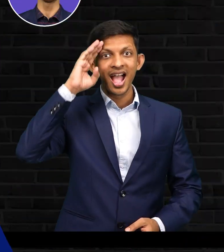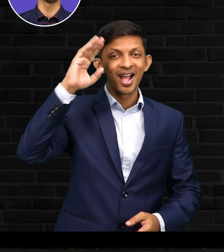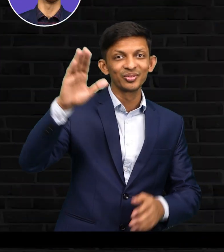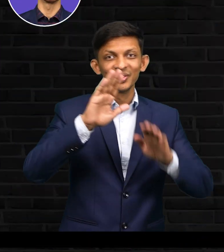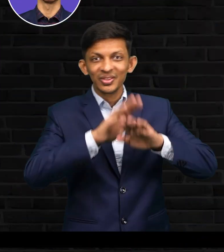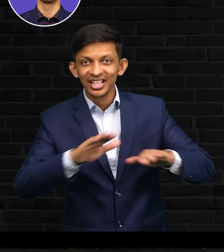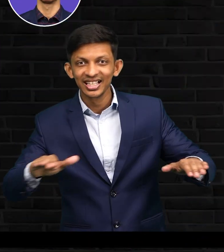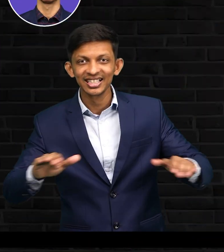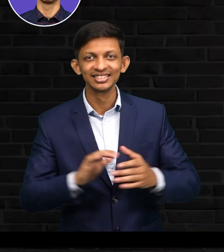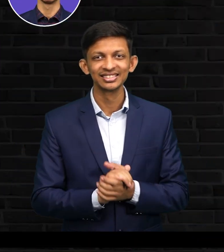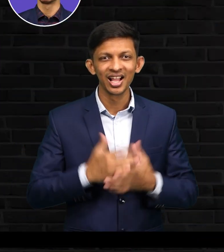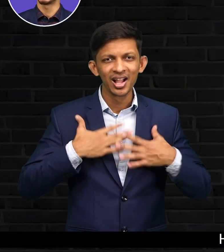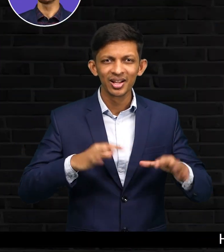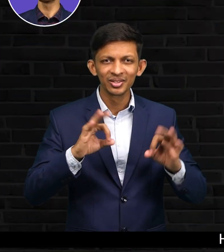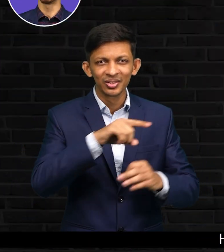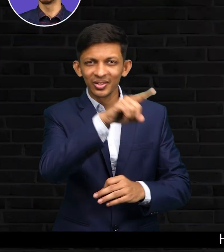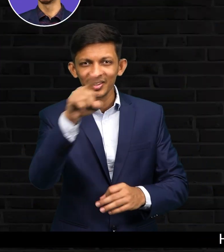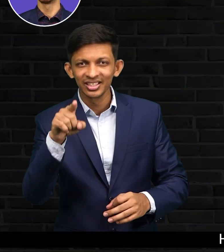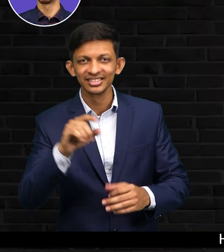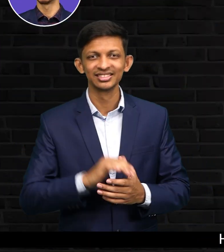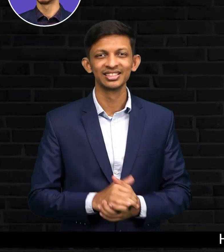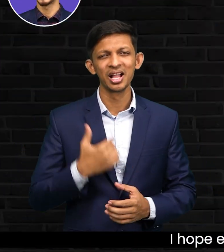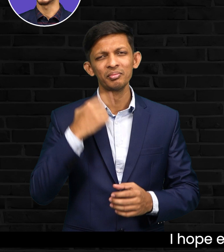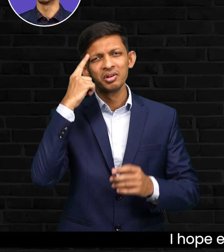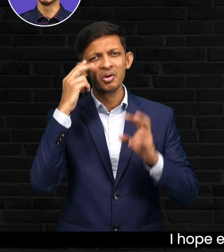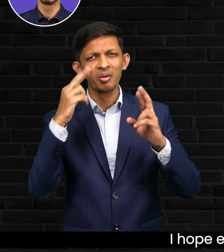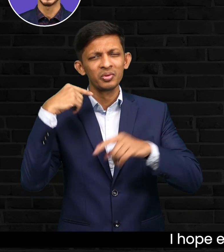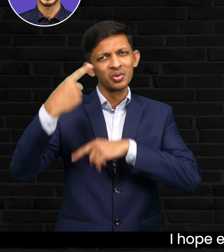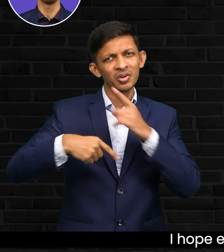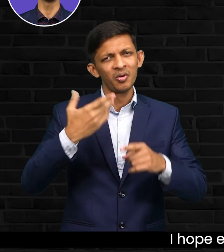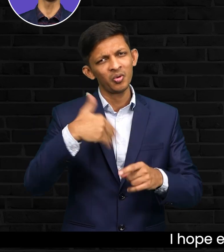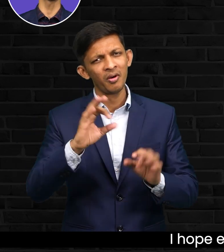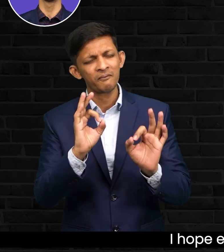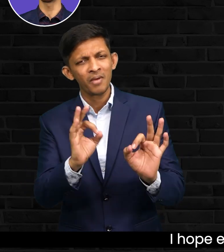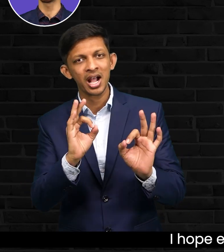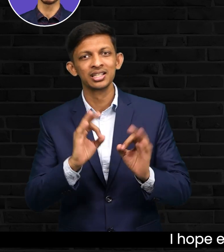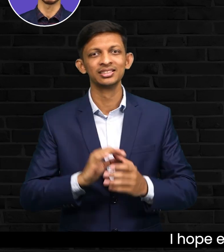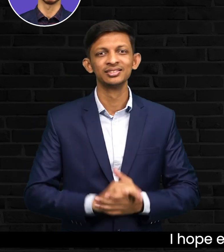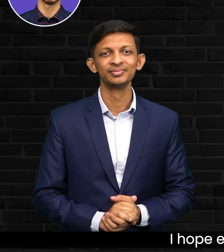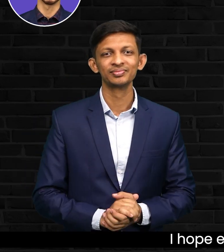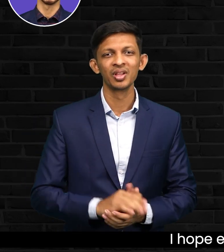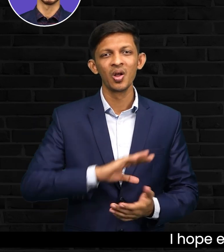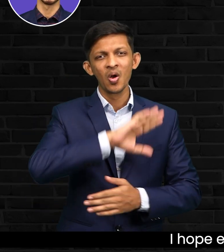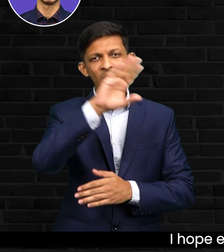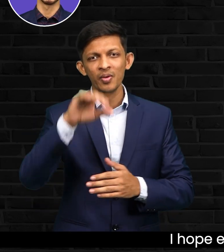Hello students, how are you all? I hope everything is going well.